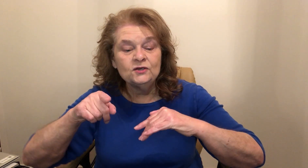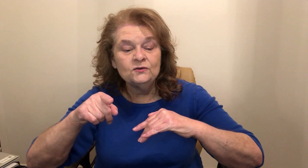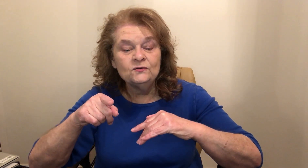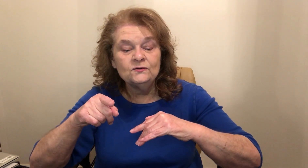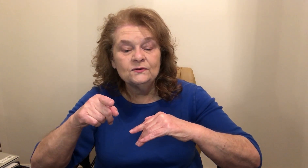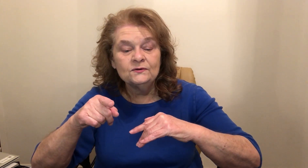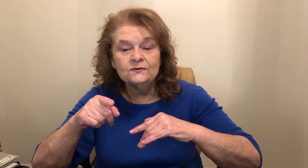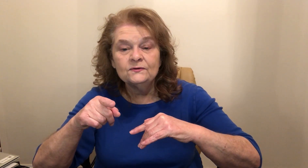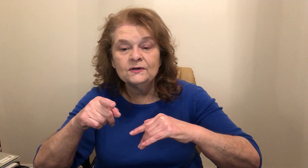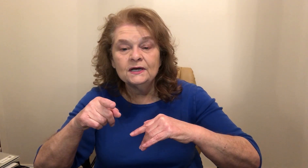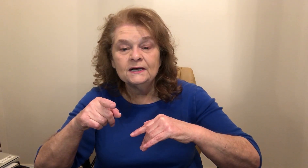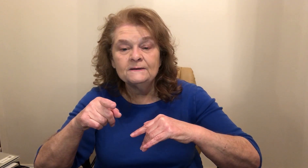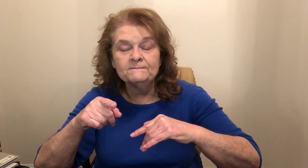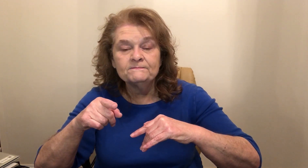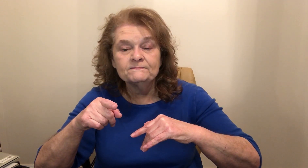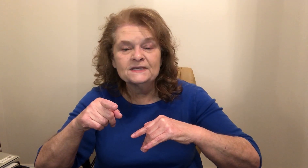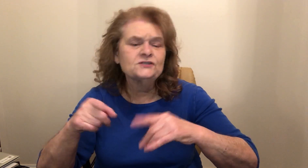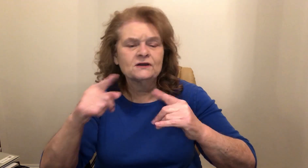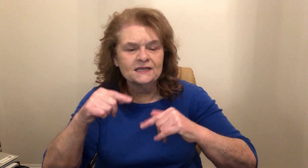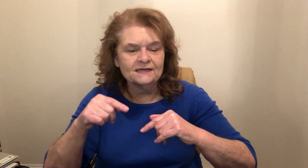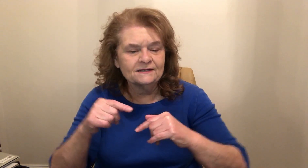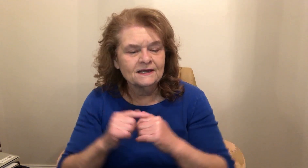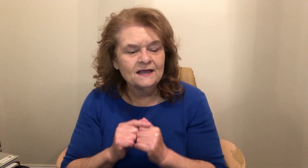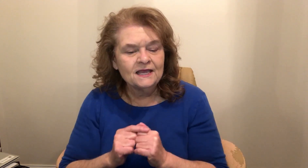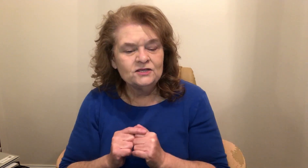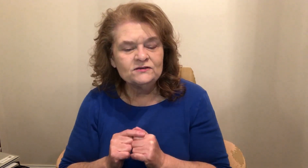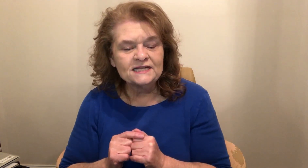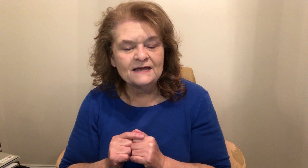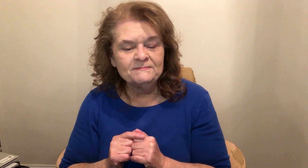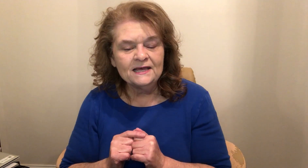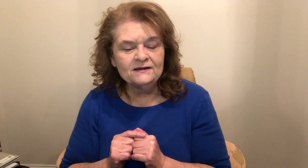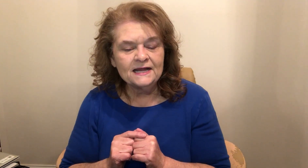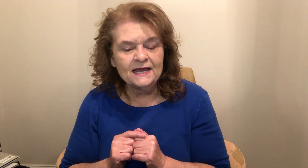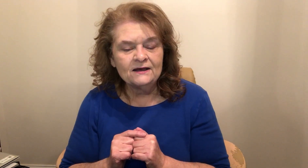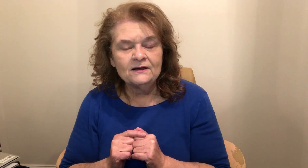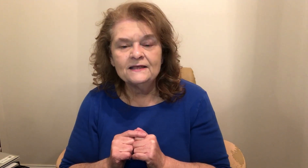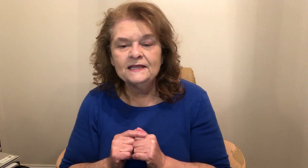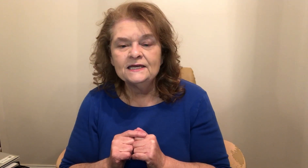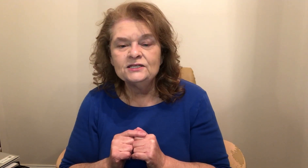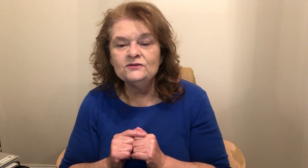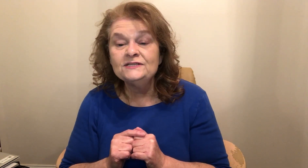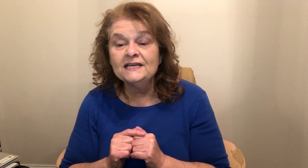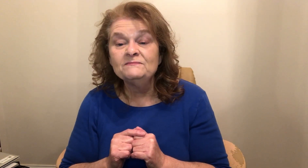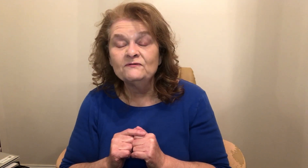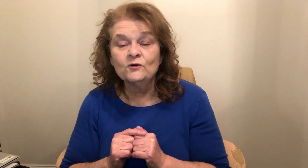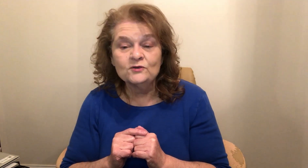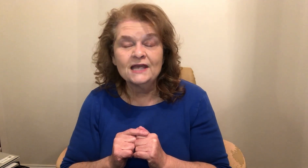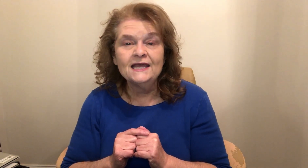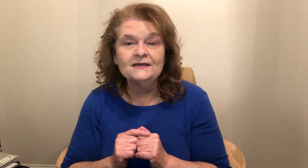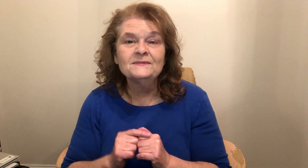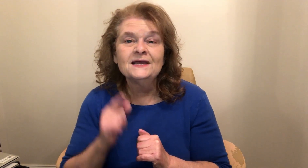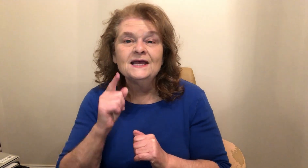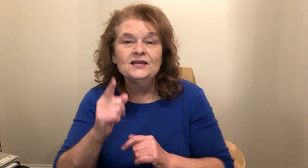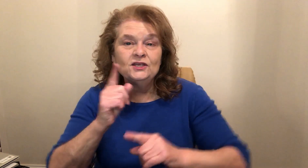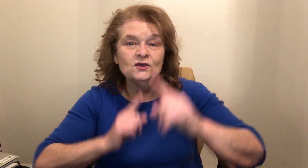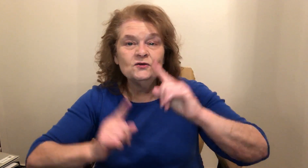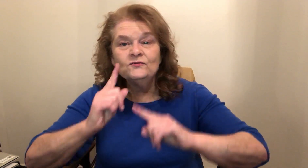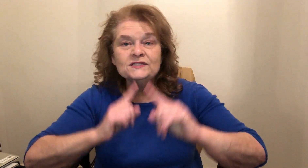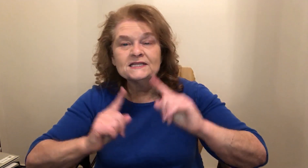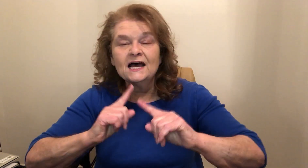you, let's start again. You sign better now than you did before you came. You